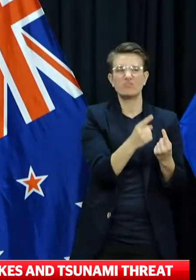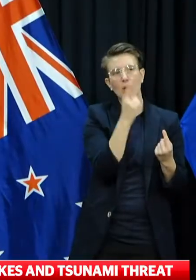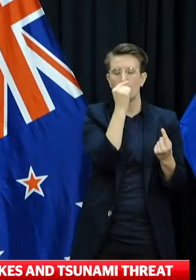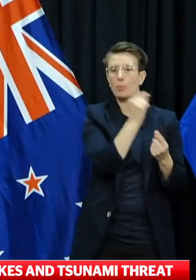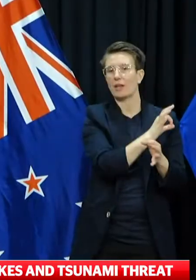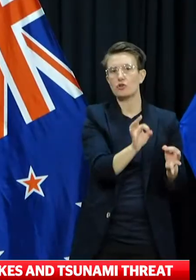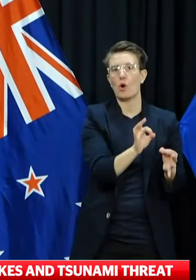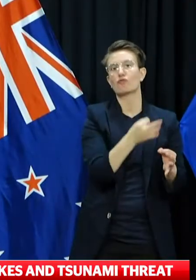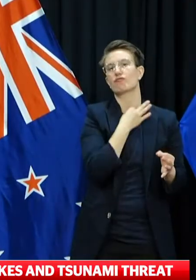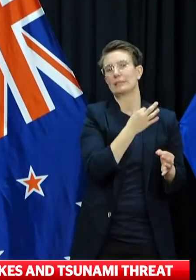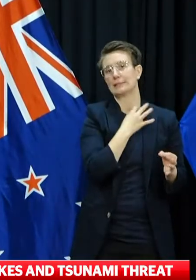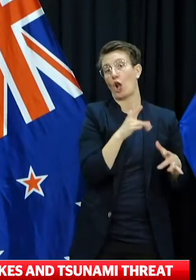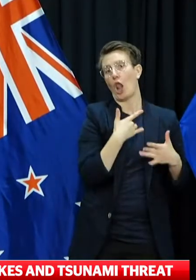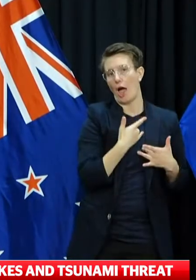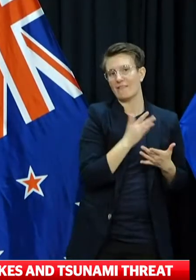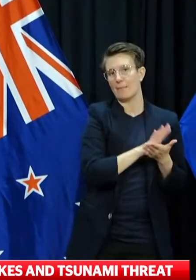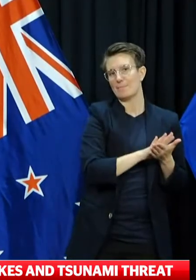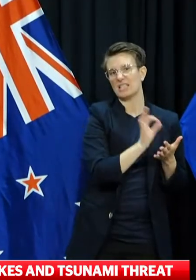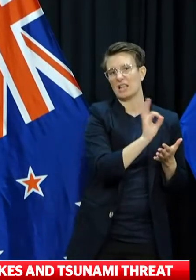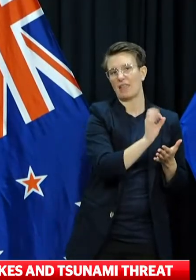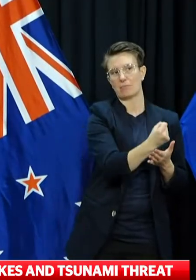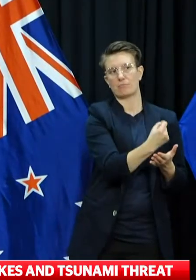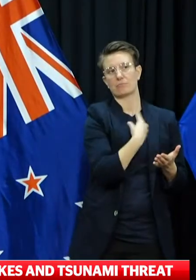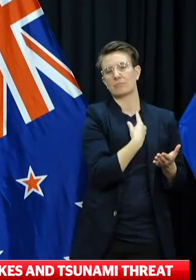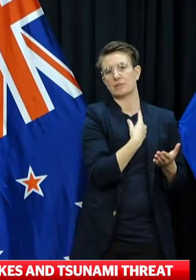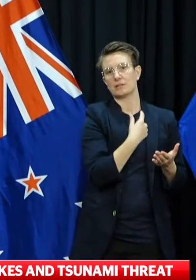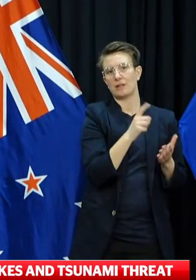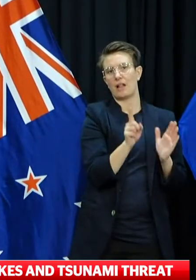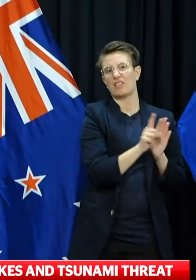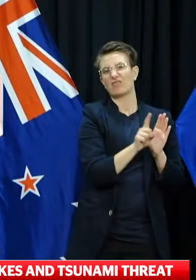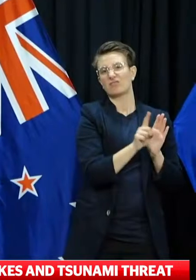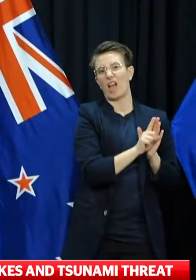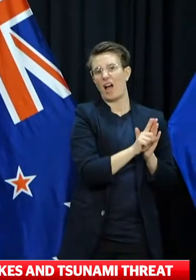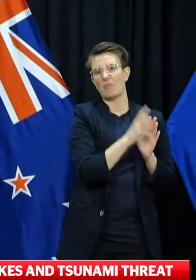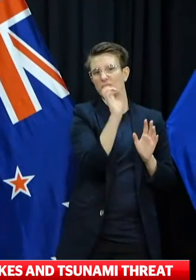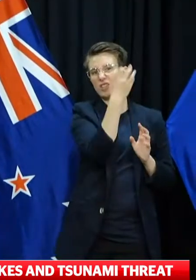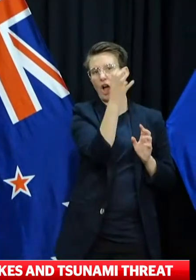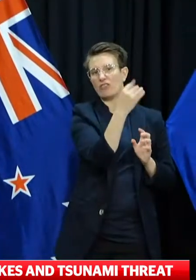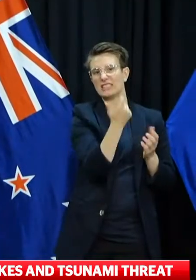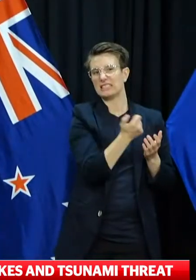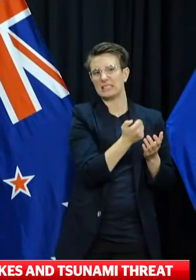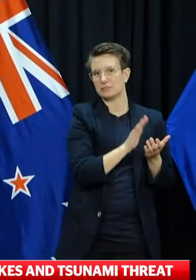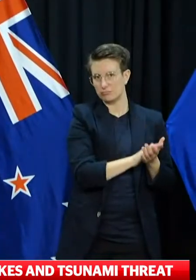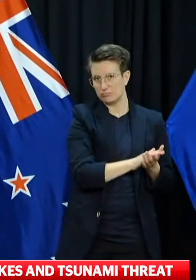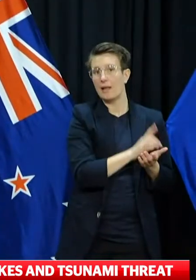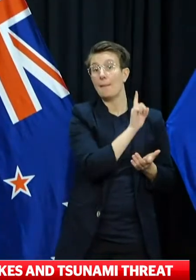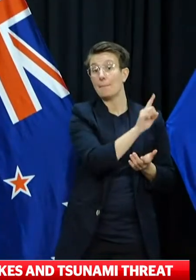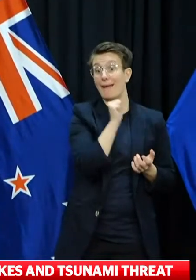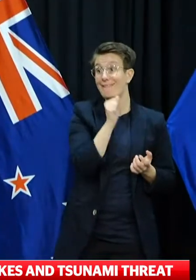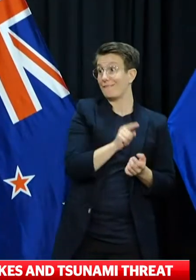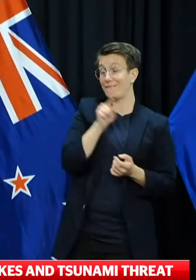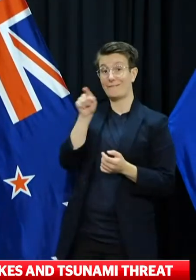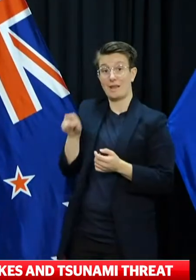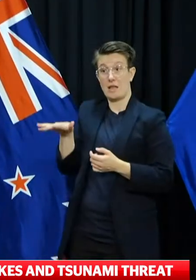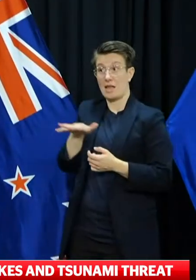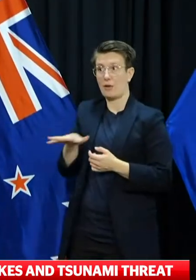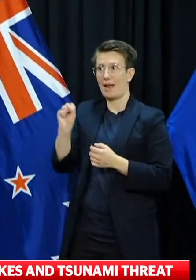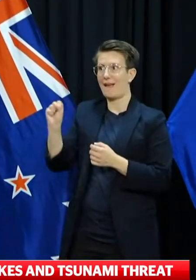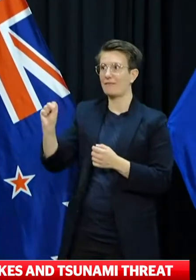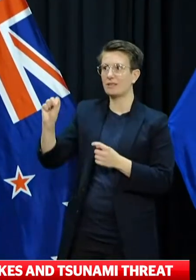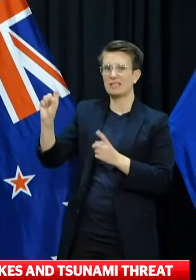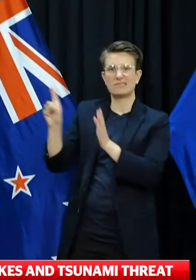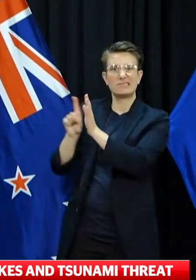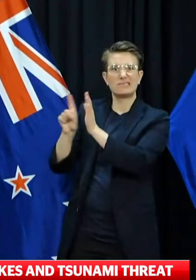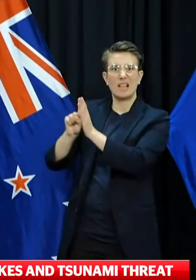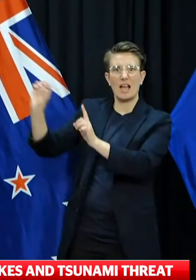life, you probably didn't get the siren going off. But if you were within that area, it was a loud penetrating siren that got people up,